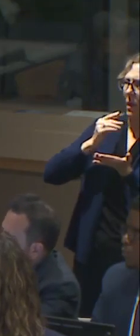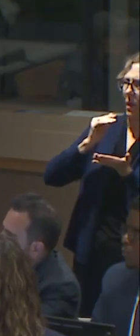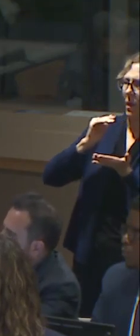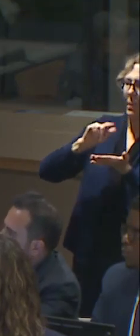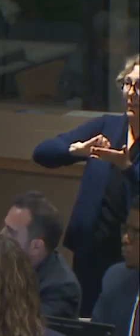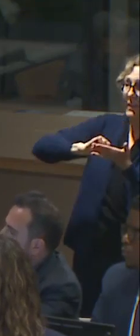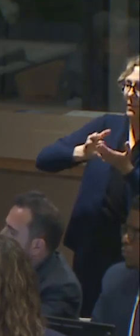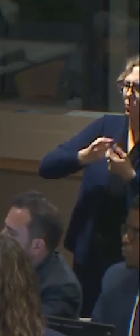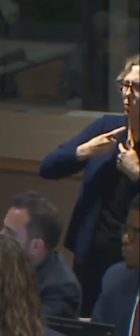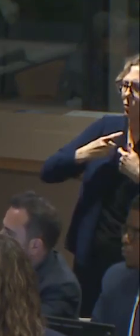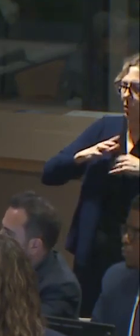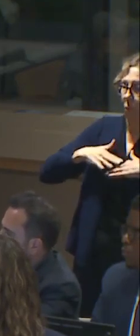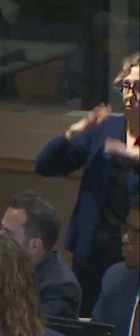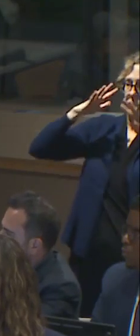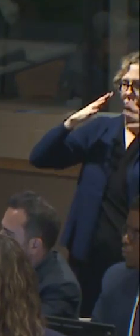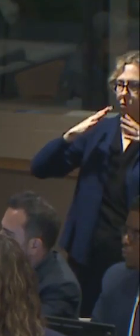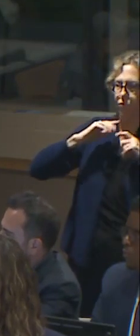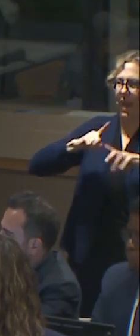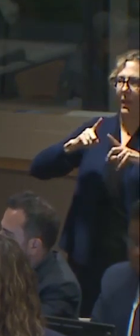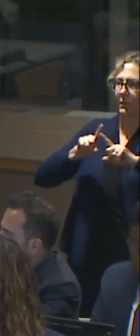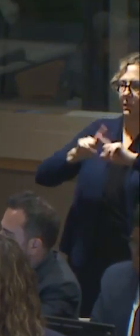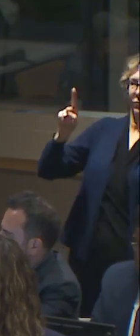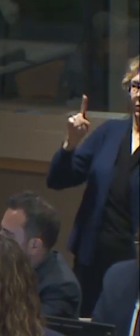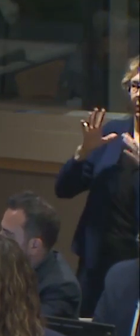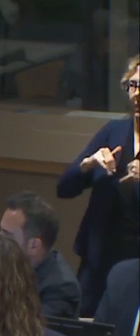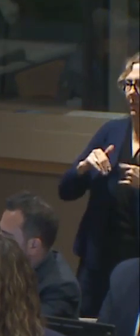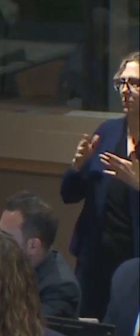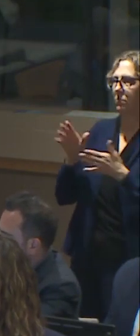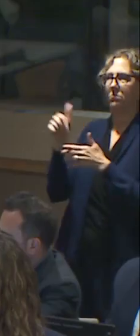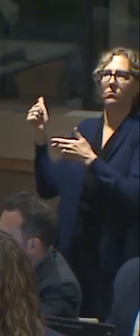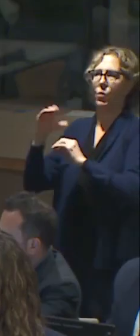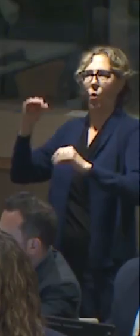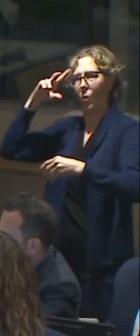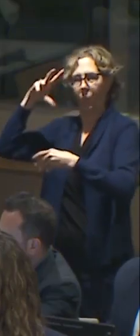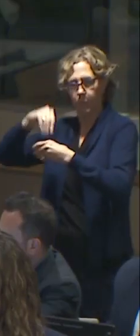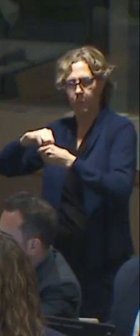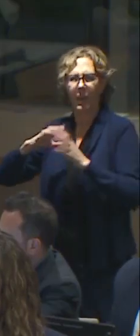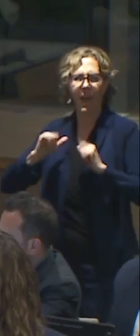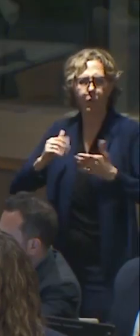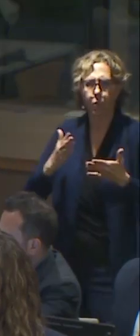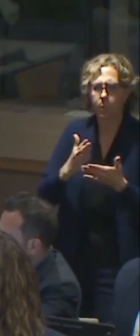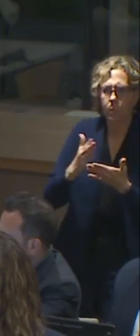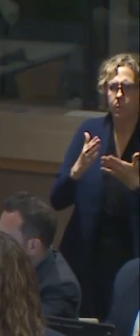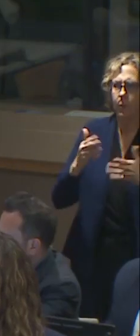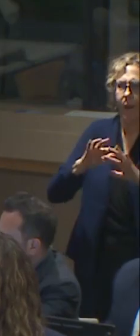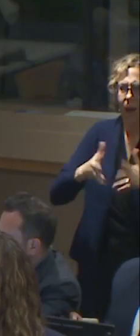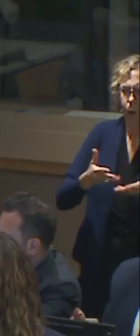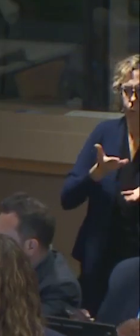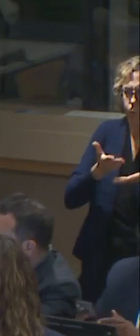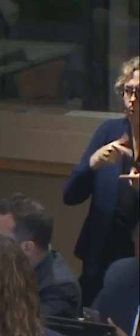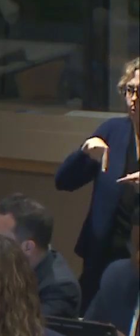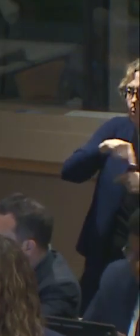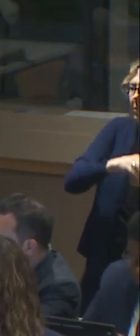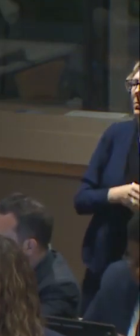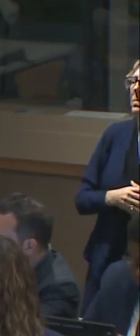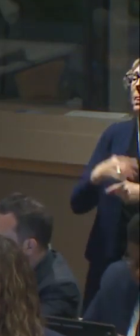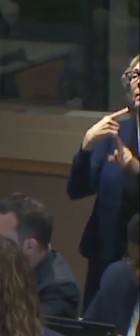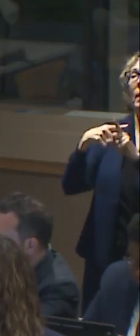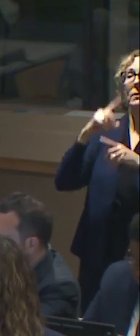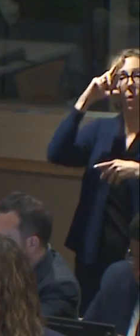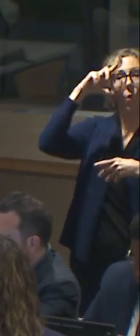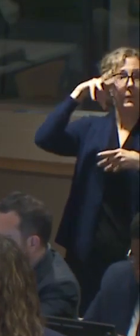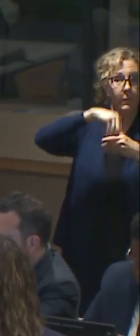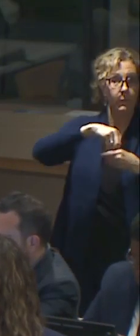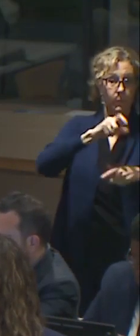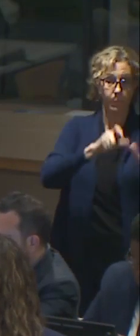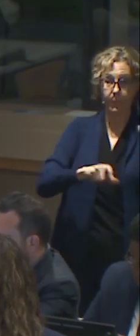softer hand in working with us as navigating that. I also think we fail autistic people who are diagnosed